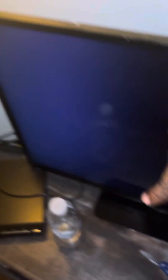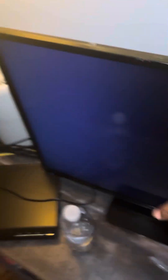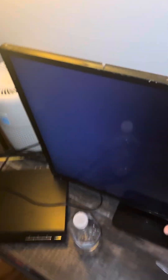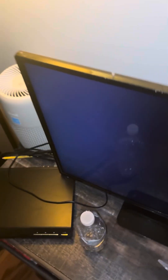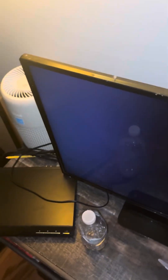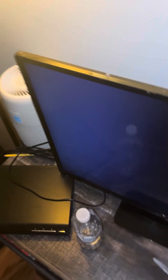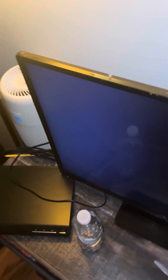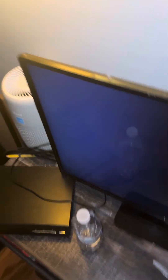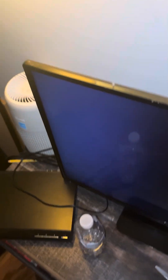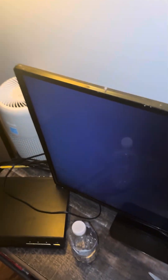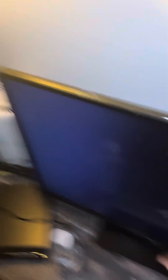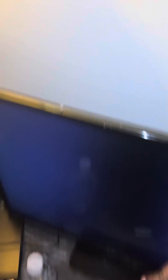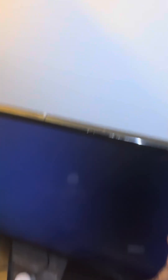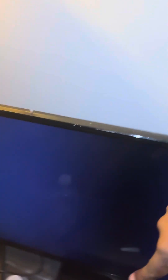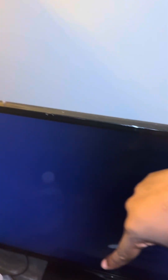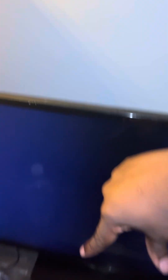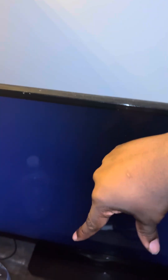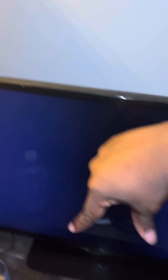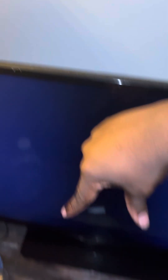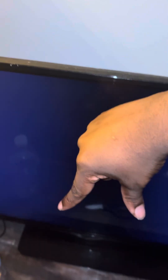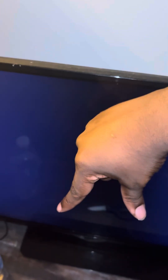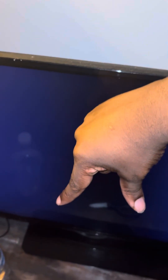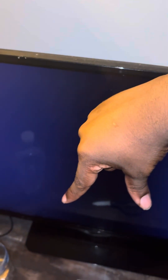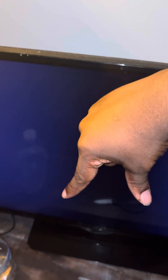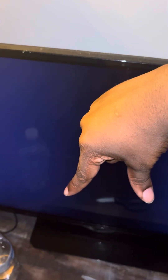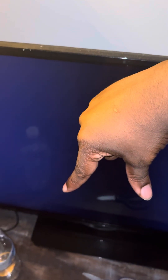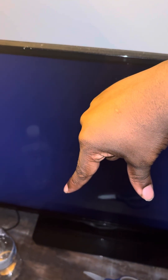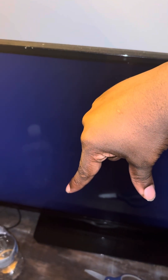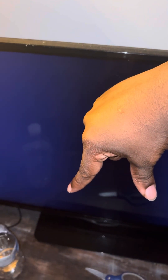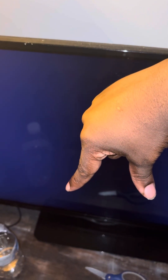Turn to page 6, the page with the 6 in the circle at the top.